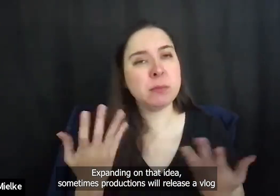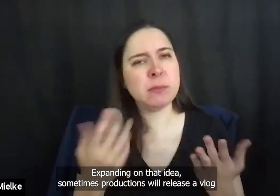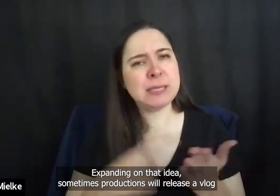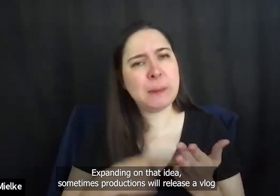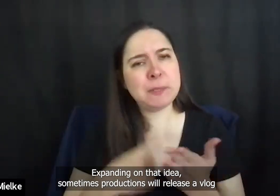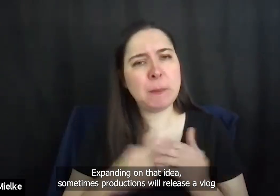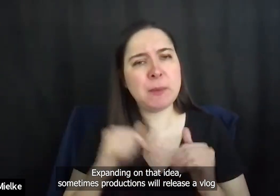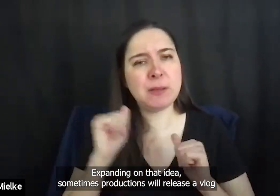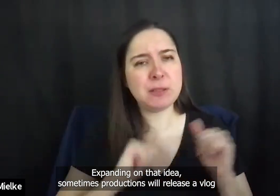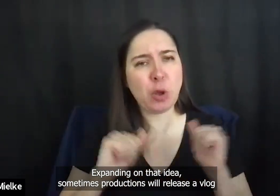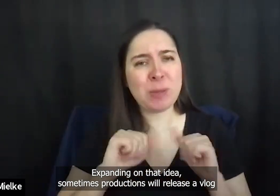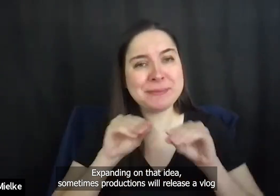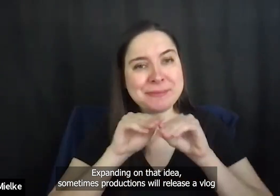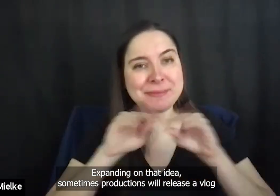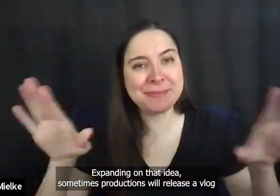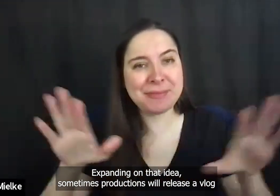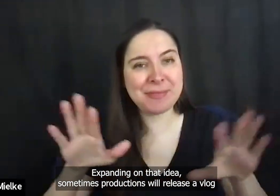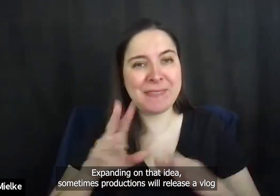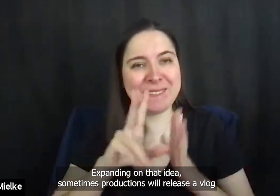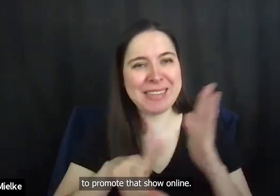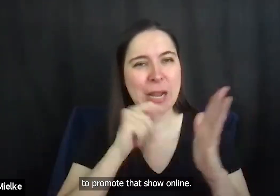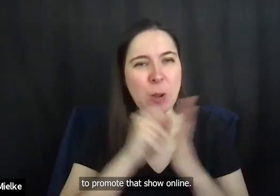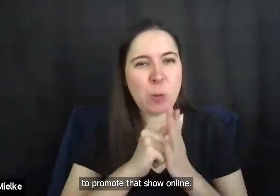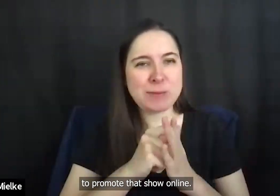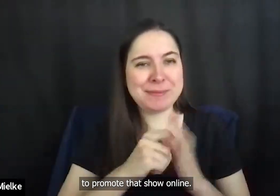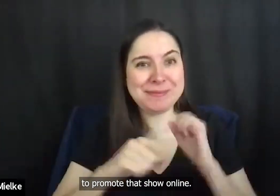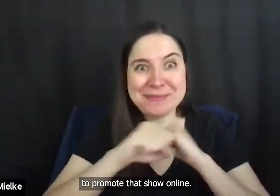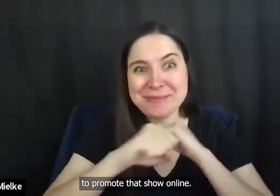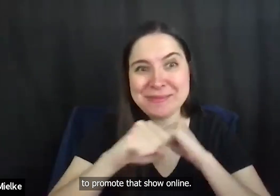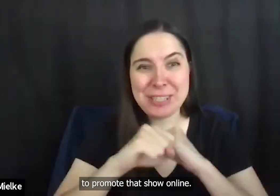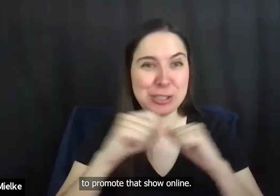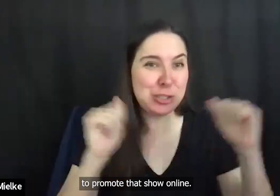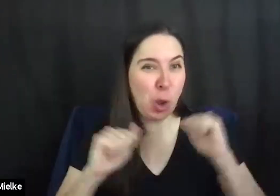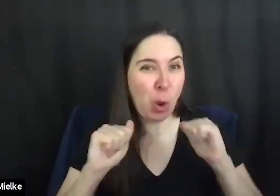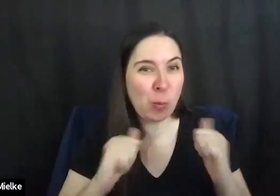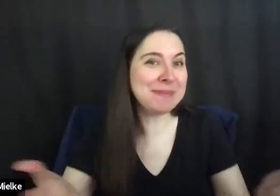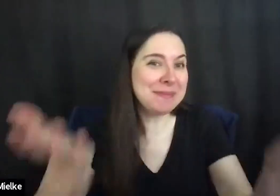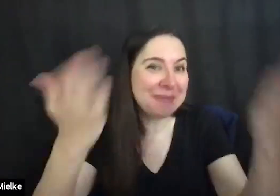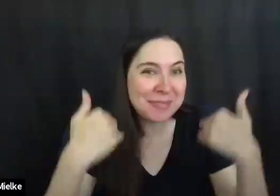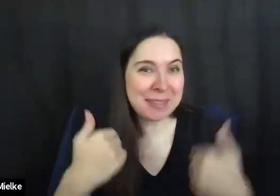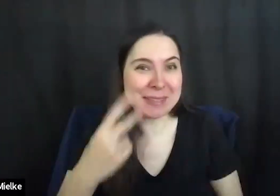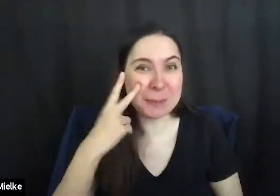sometimes productions will release a vlog to promote that show online.